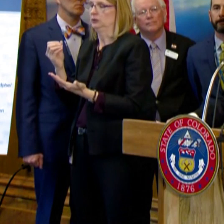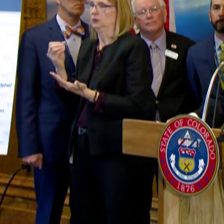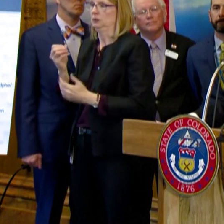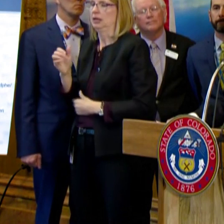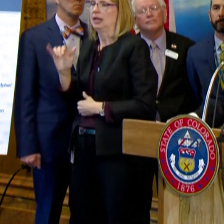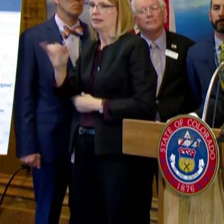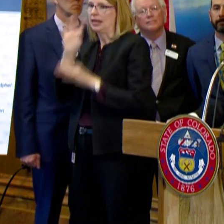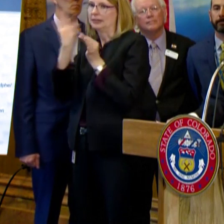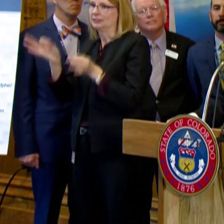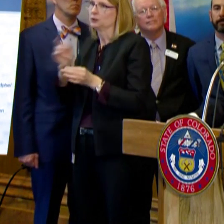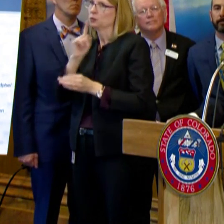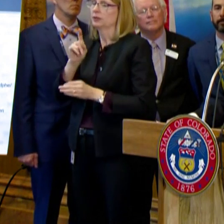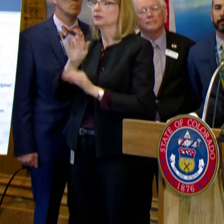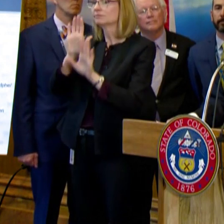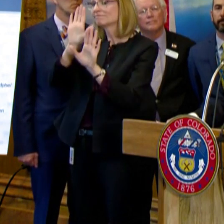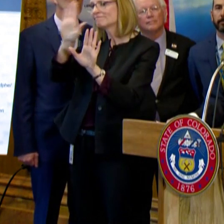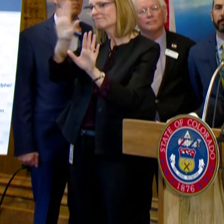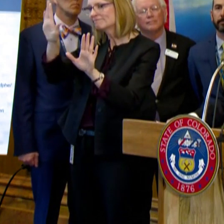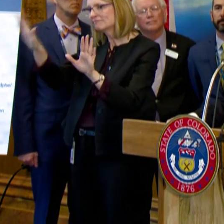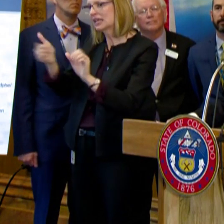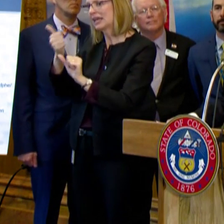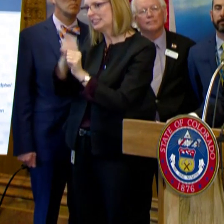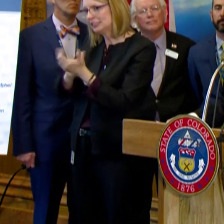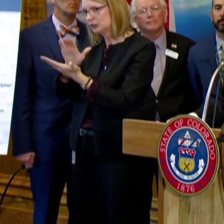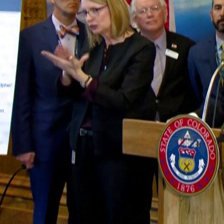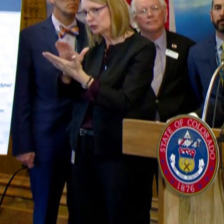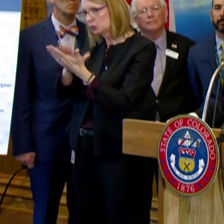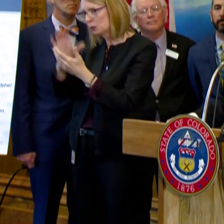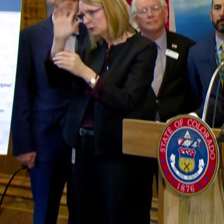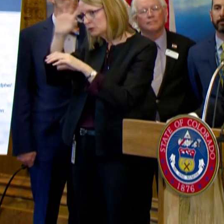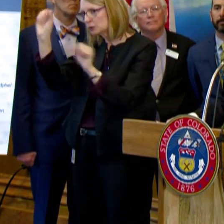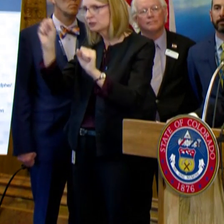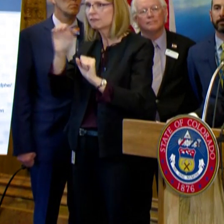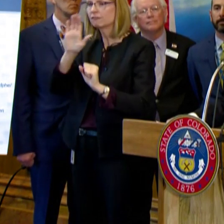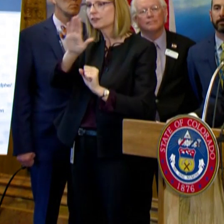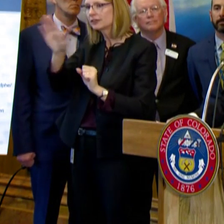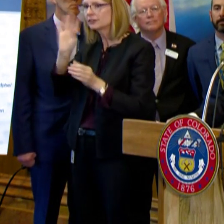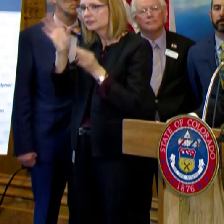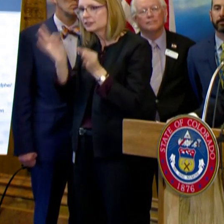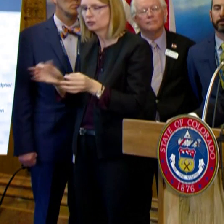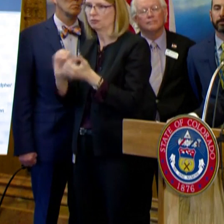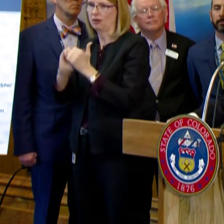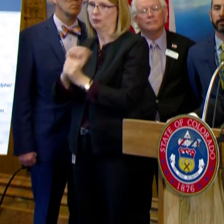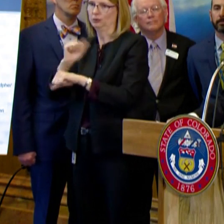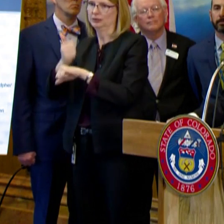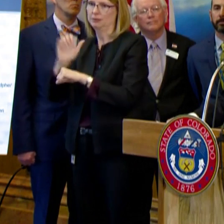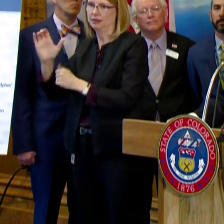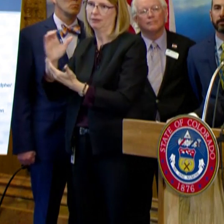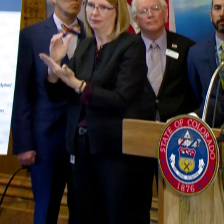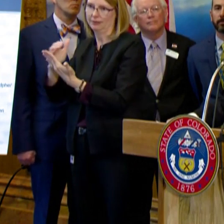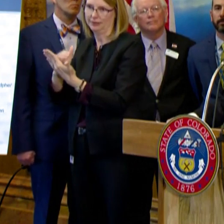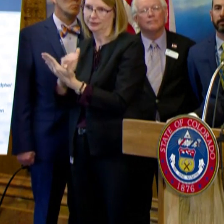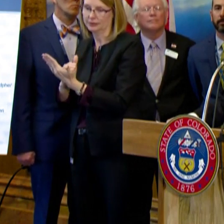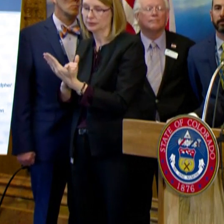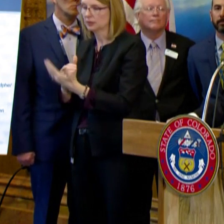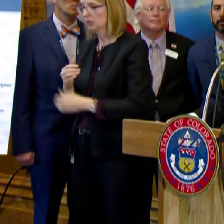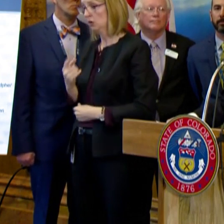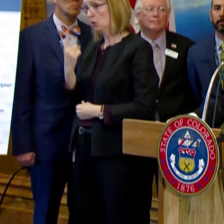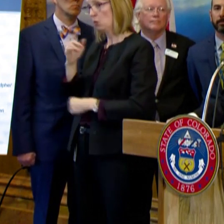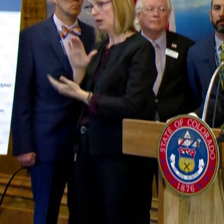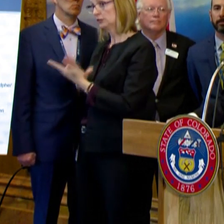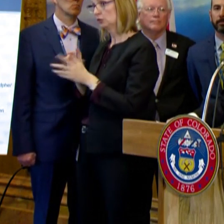decisions are made by school district superintendents about how and when to do their classes. We recently had a school district,